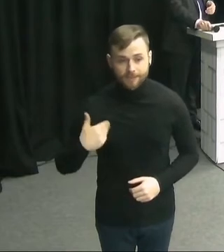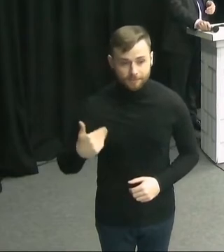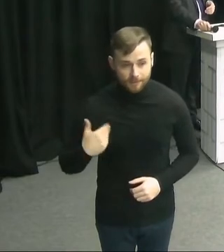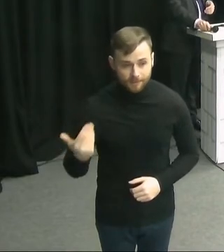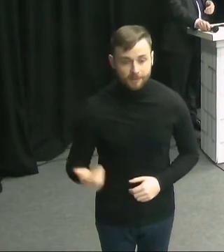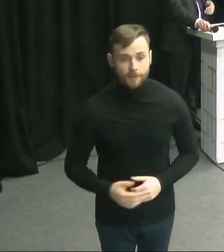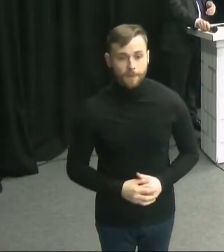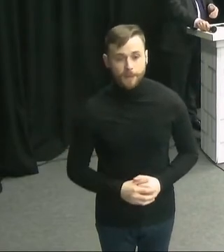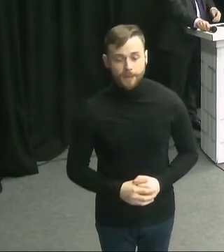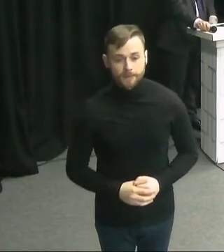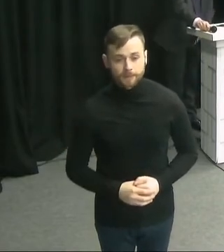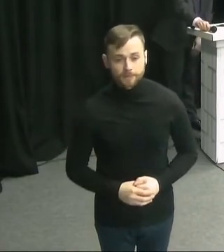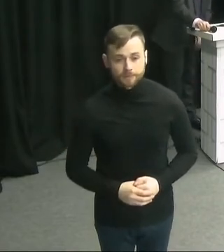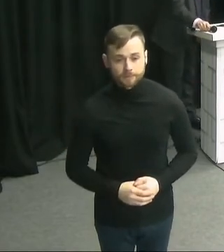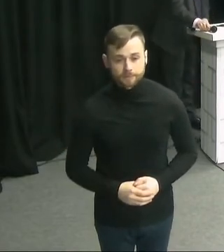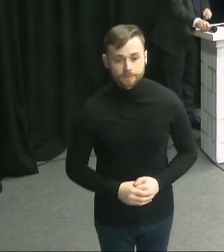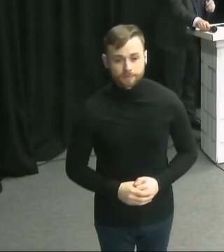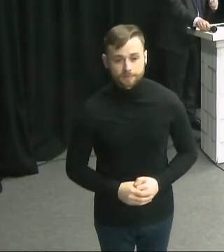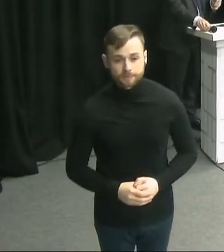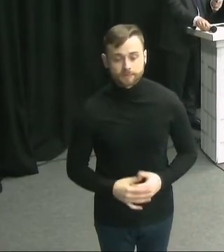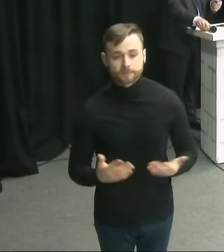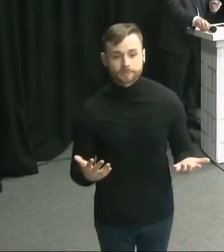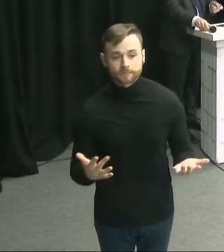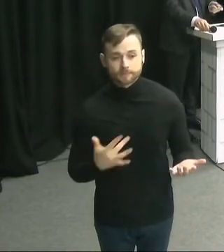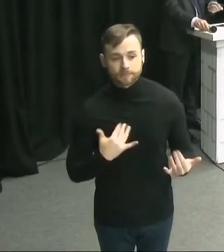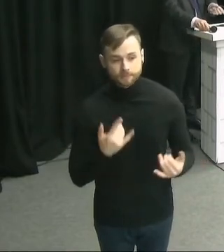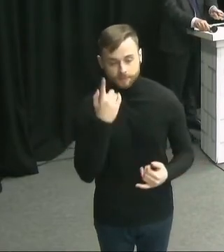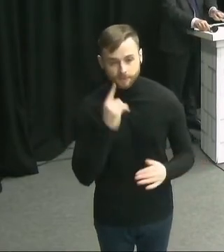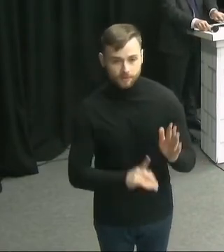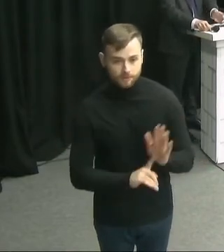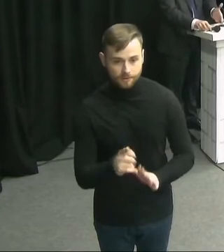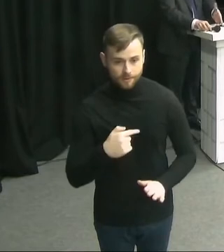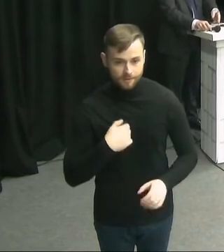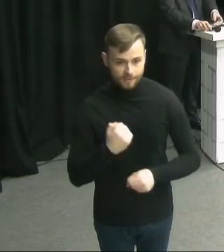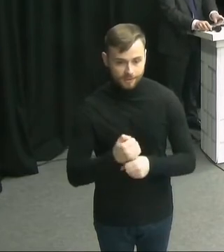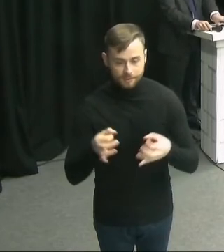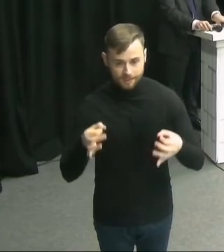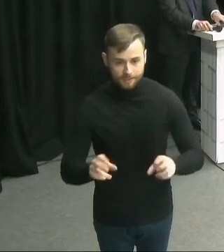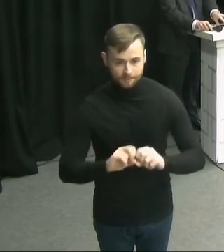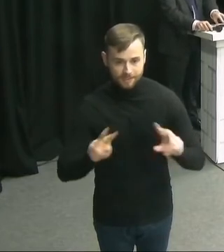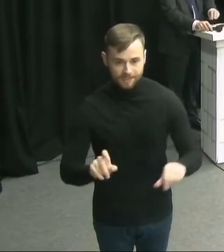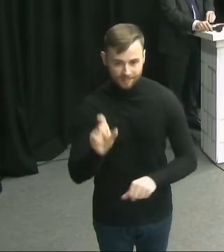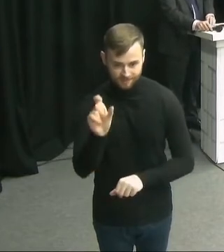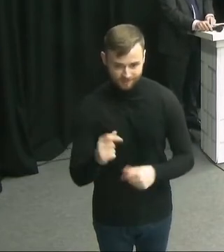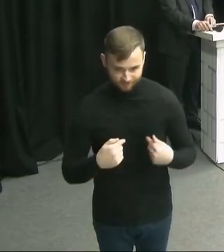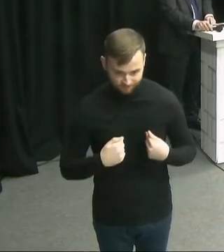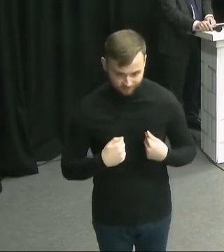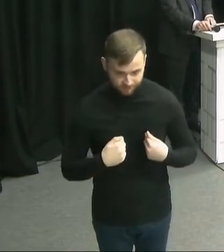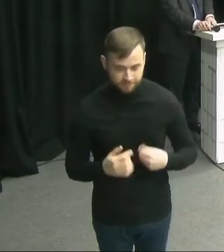continue. Thank you. Good afternoon. I will start with that. I'm a specialist in labor